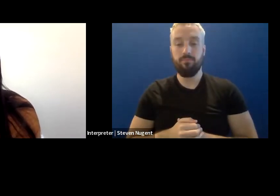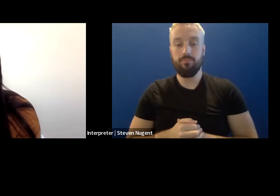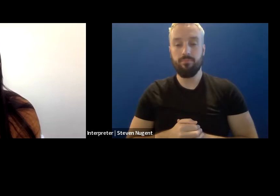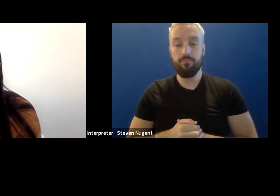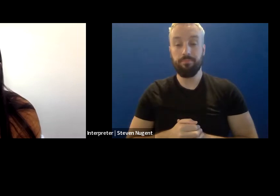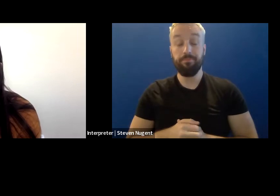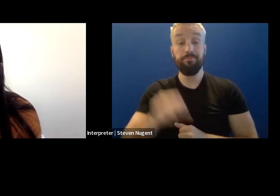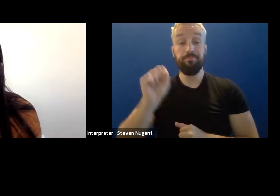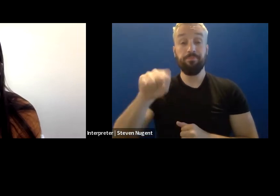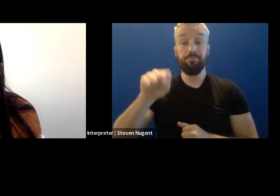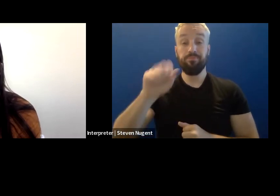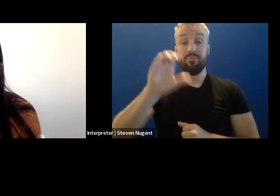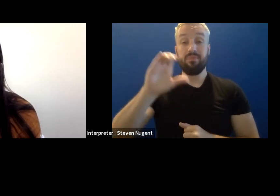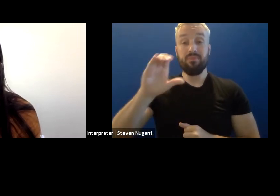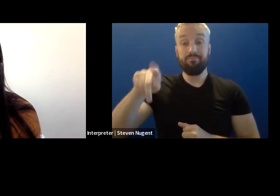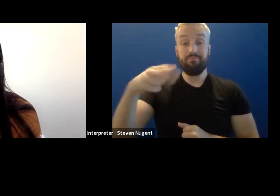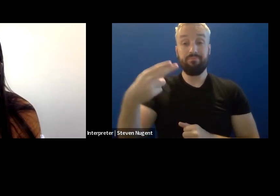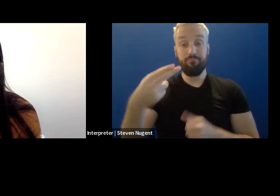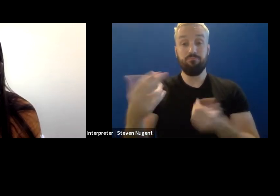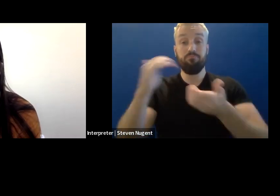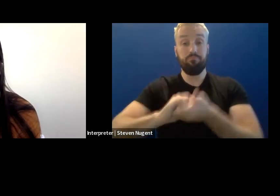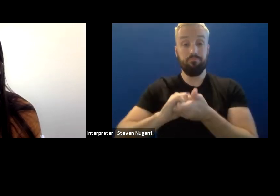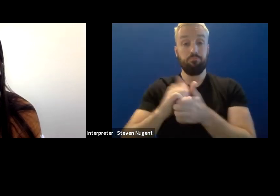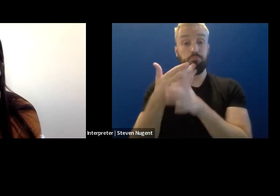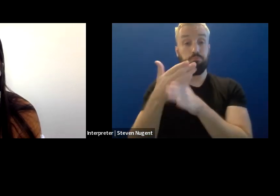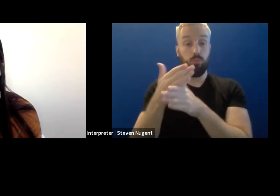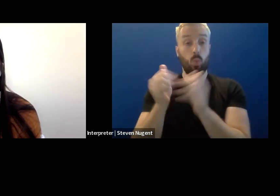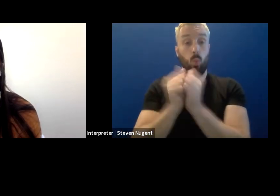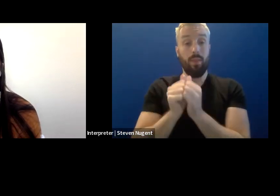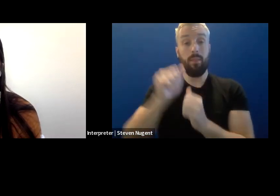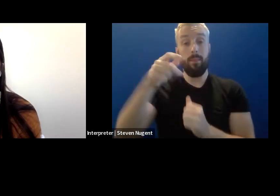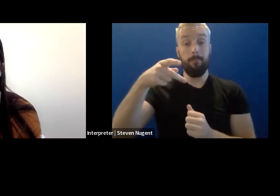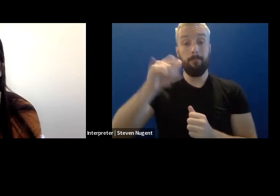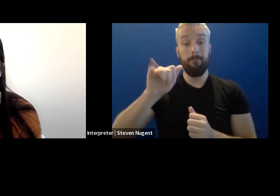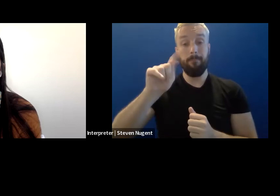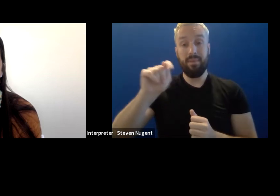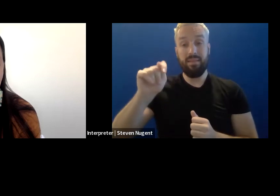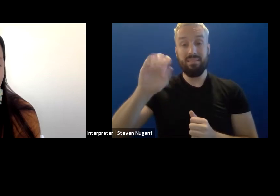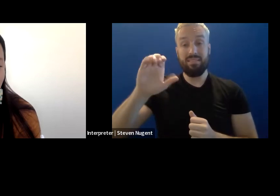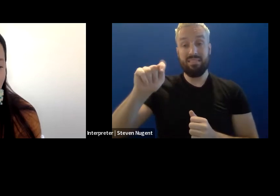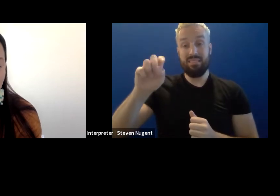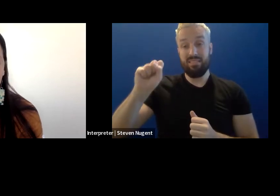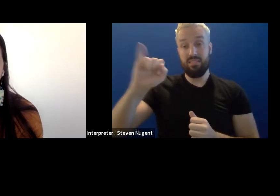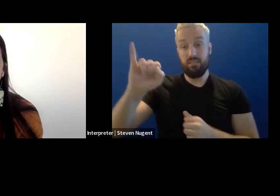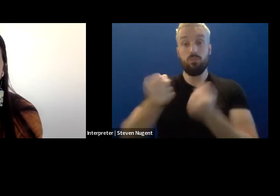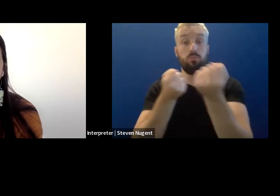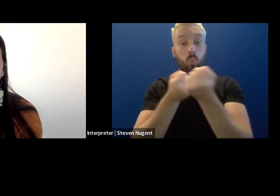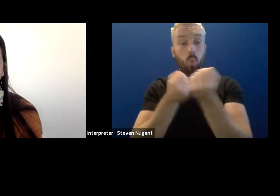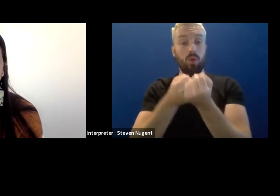So yes, CCPH partners with Pitt CTSI to support the